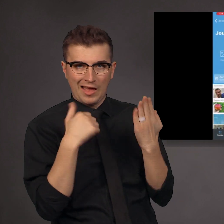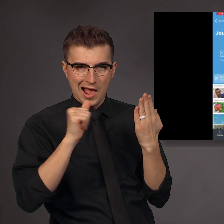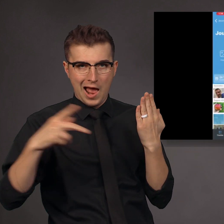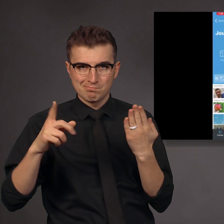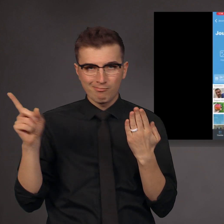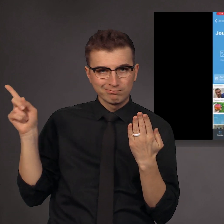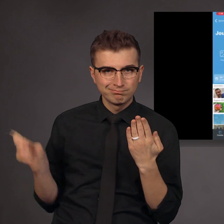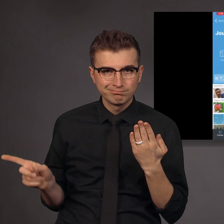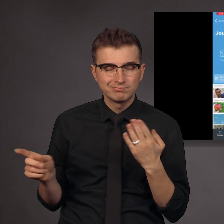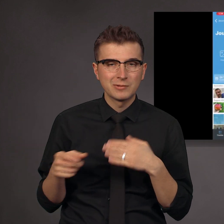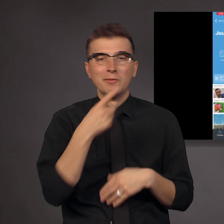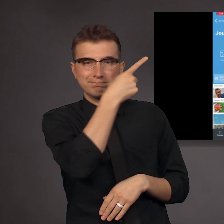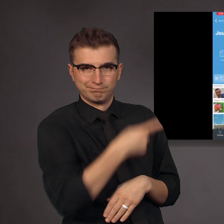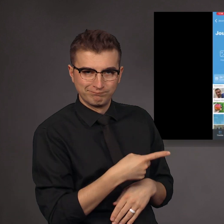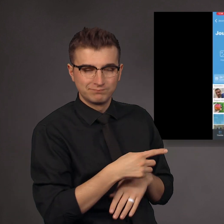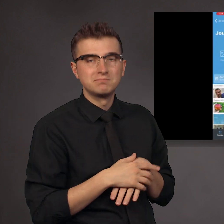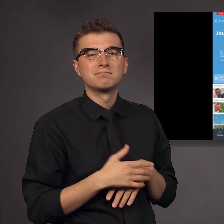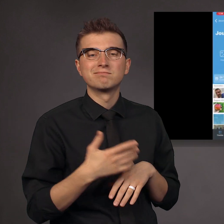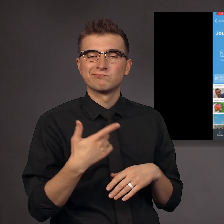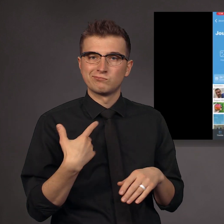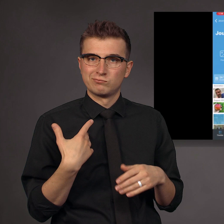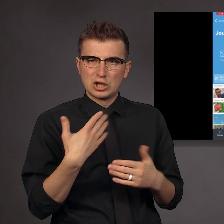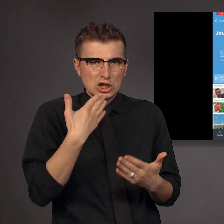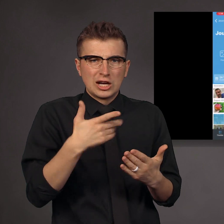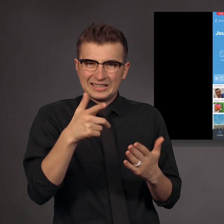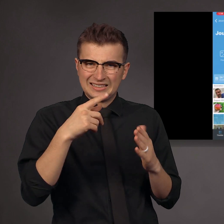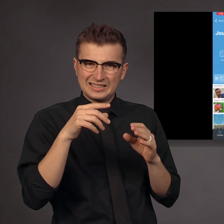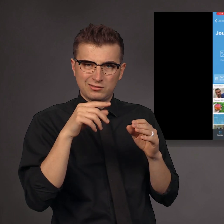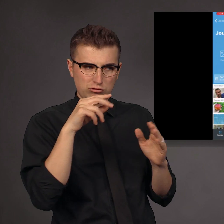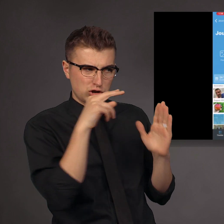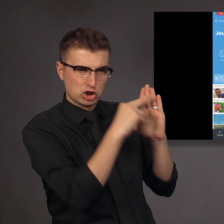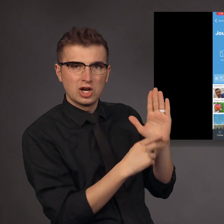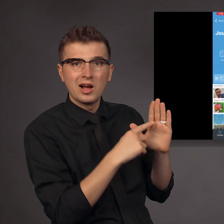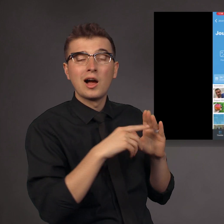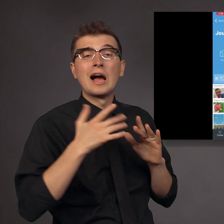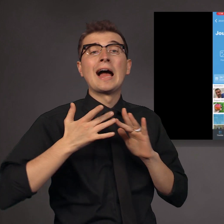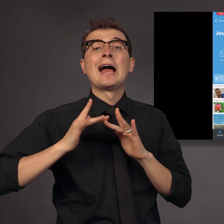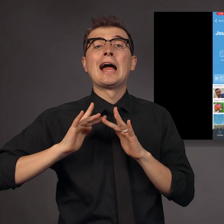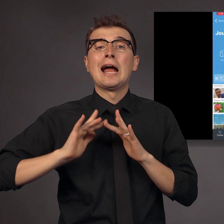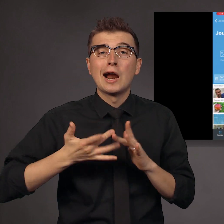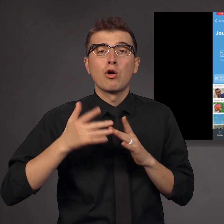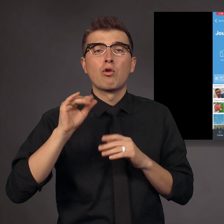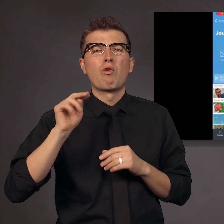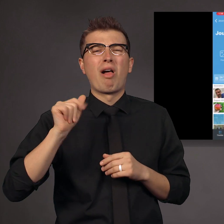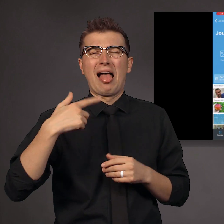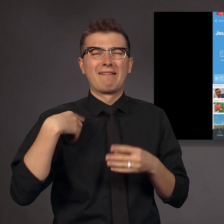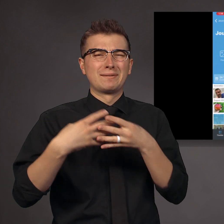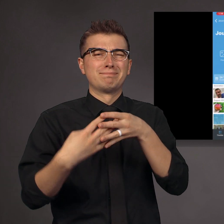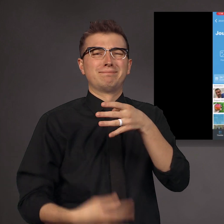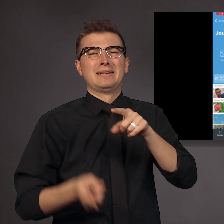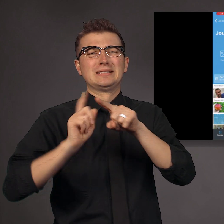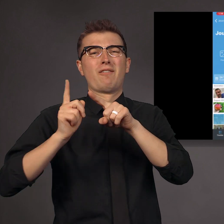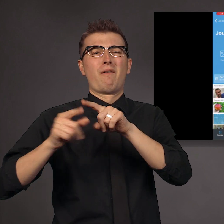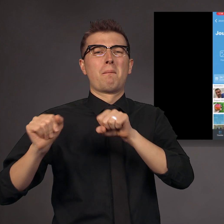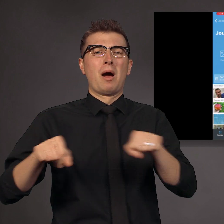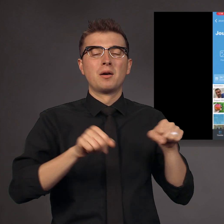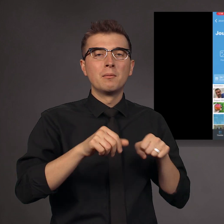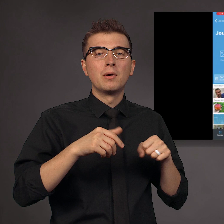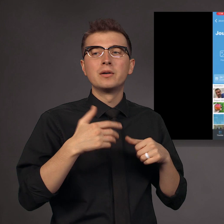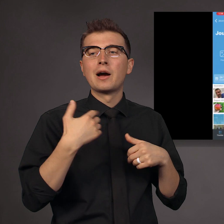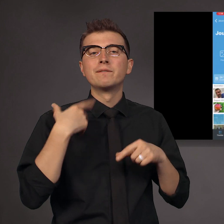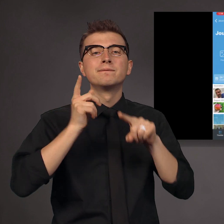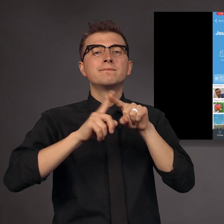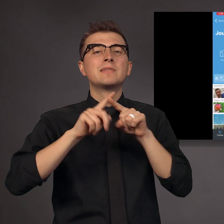up. Some really cool things to note. When you do a digital journal, there are so many possibilities. And we're going to talk about a couple of